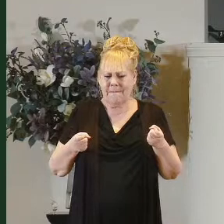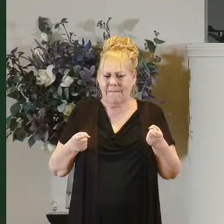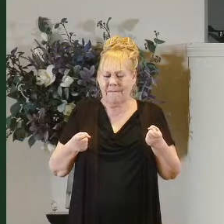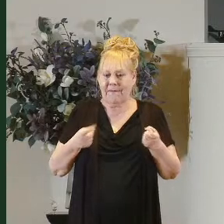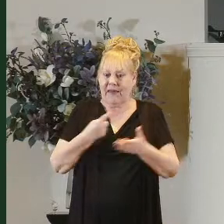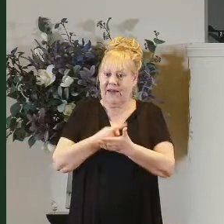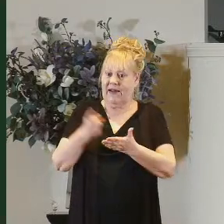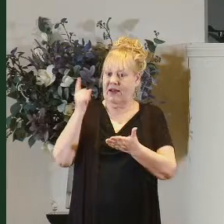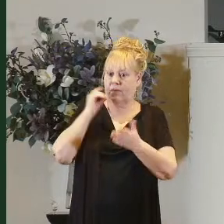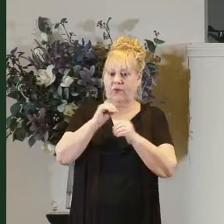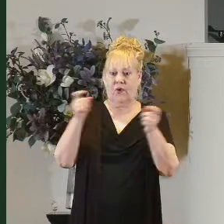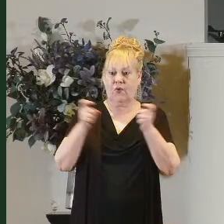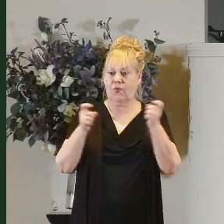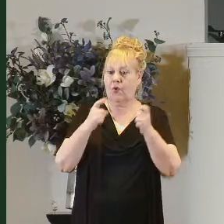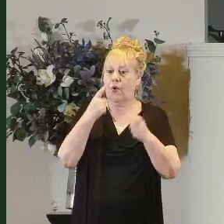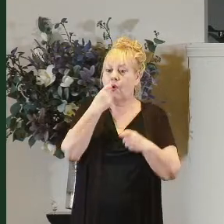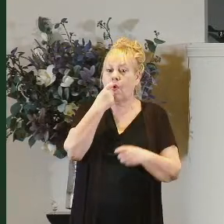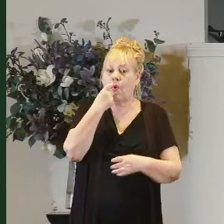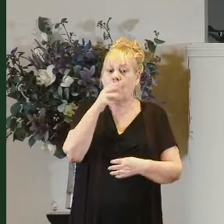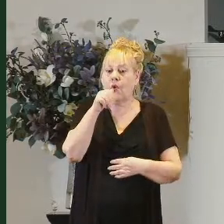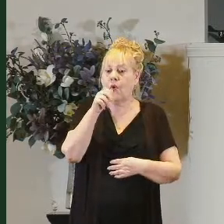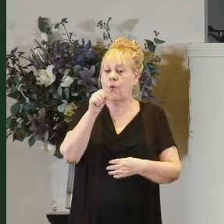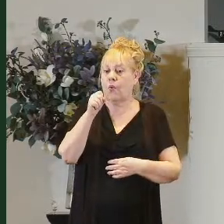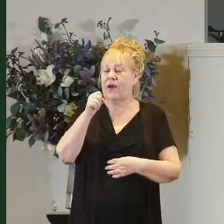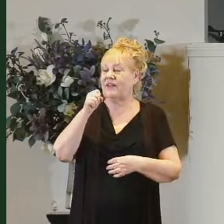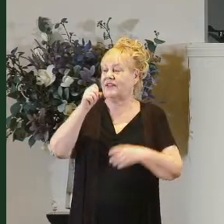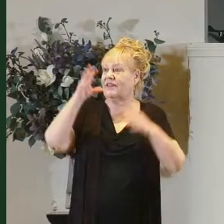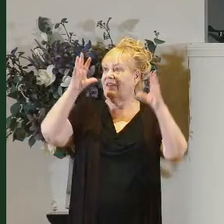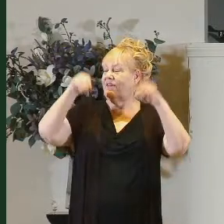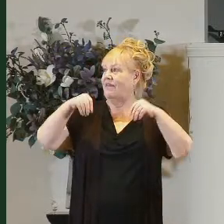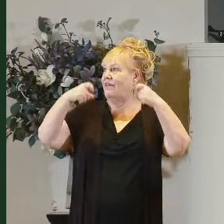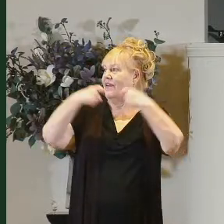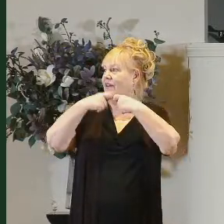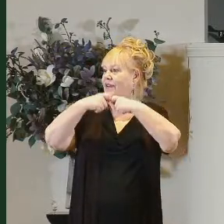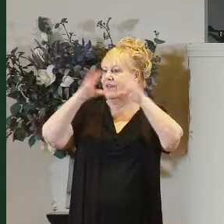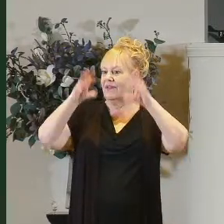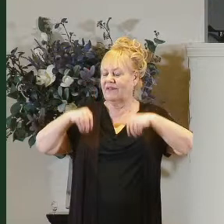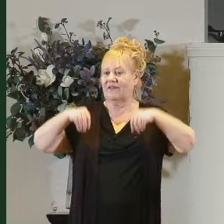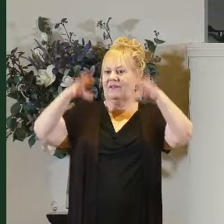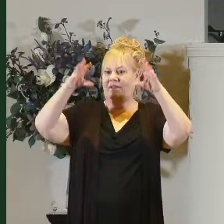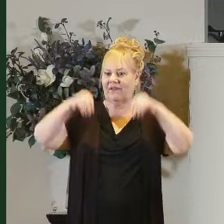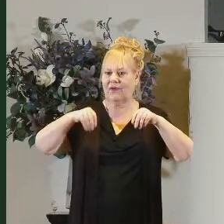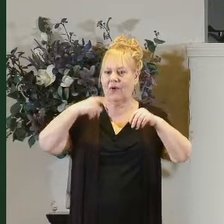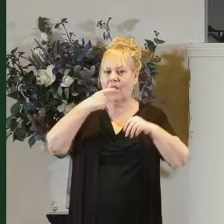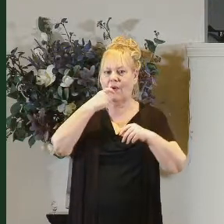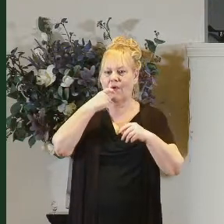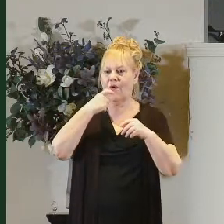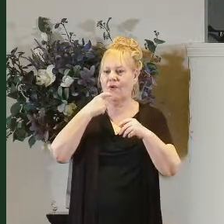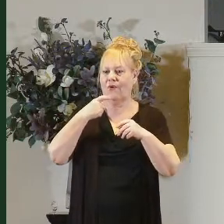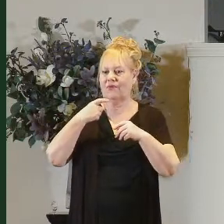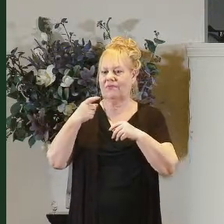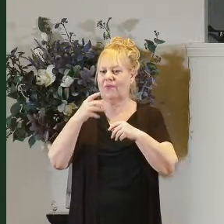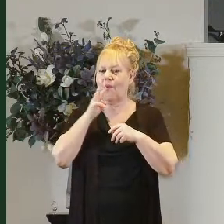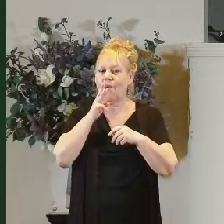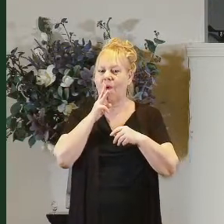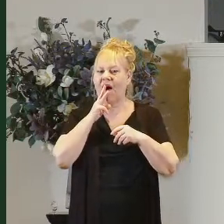last week we had no control over who was throwing the switch on our electricity or who was running the water meter